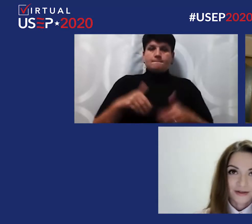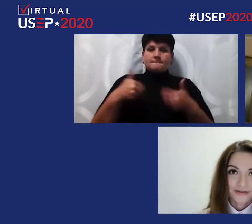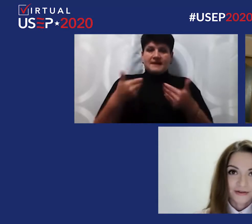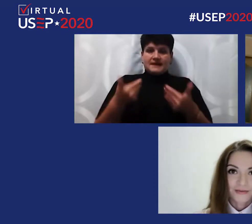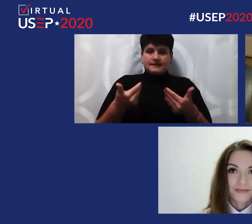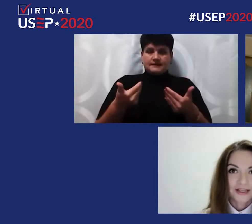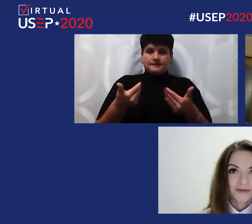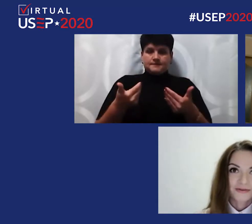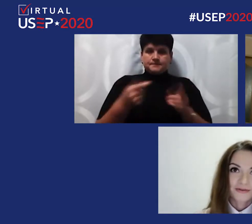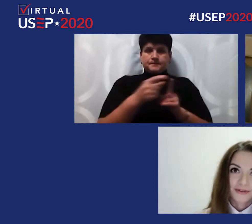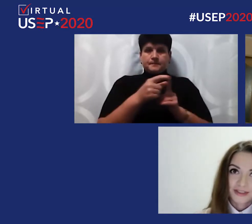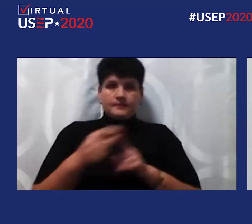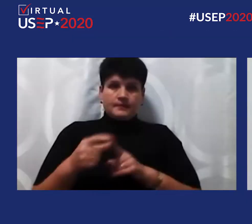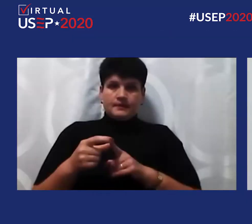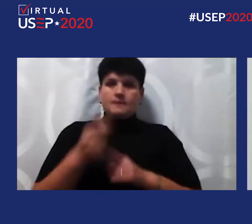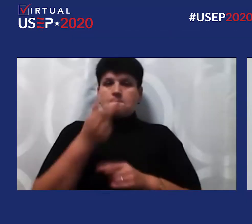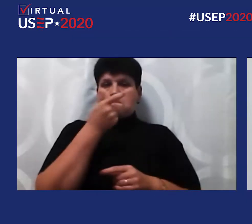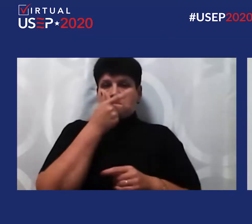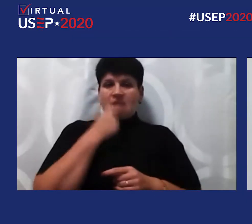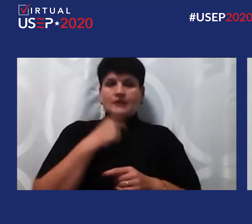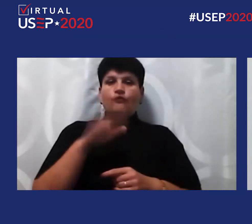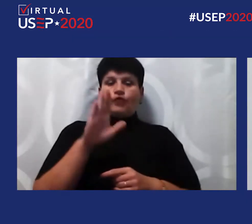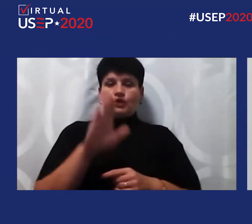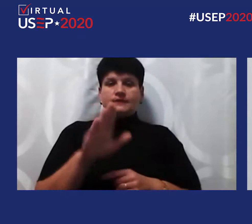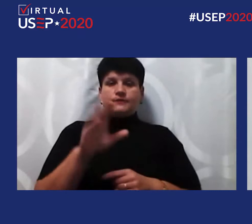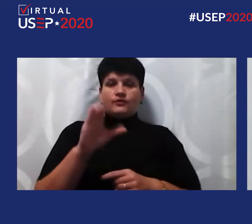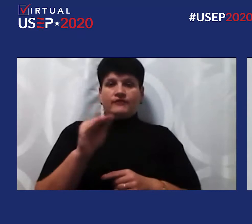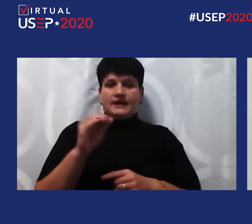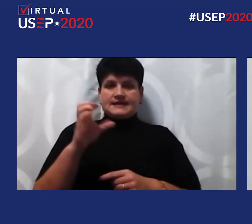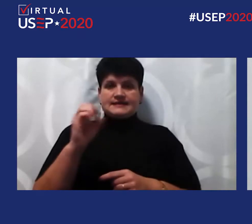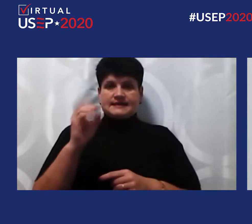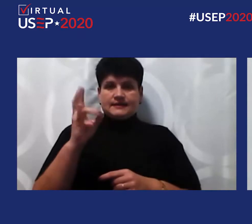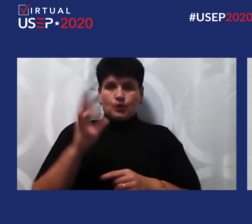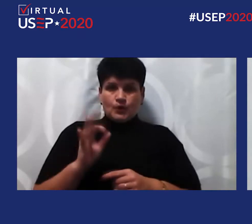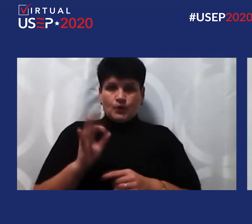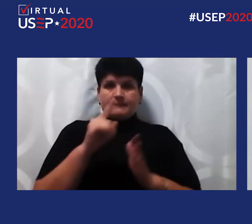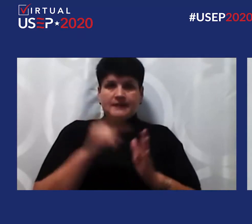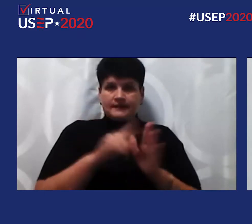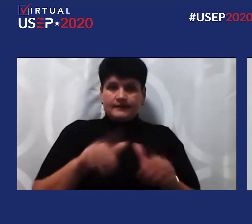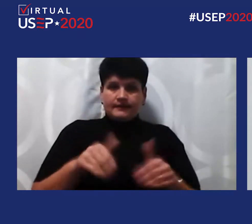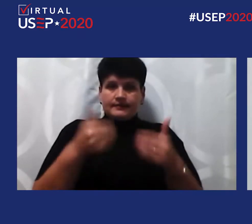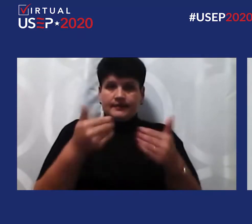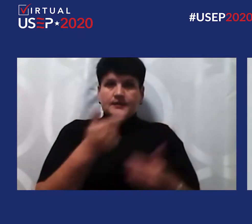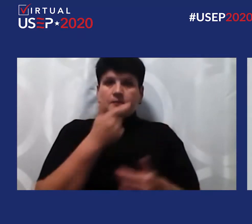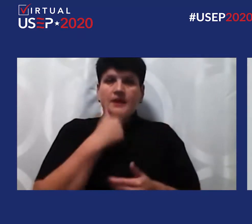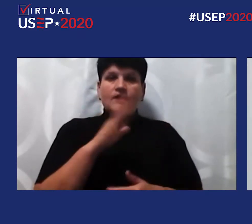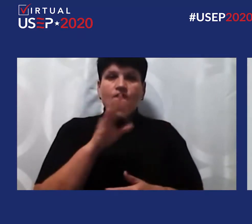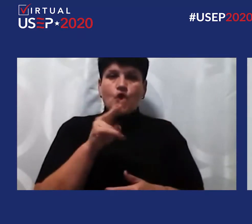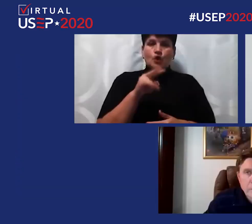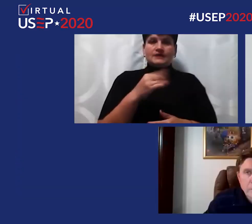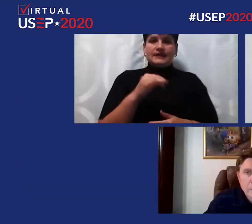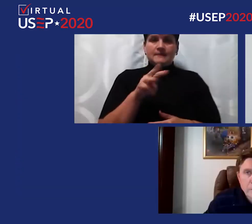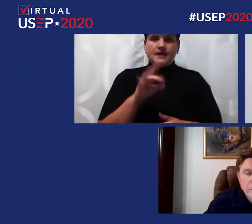best international standards. Now, I would like to pass the floor to Mr. Volodymyr Fesenka, asking Mr.